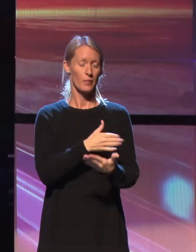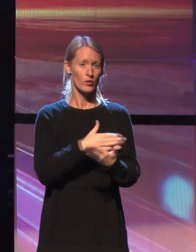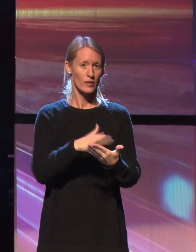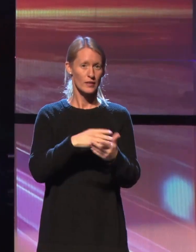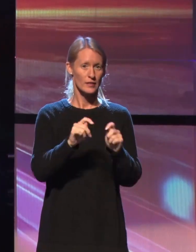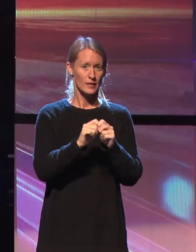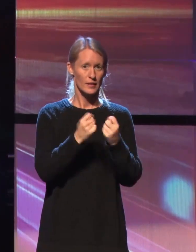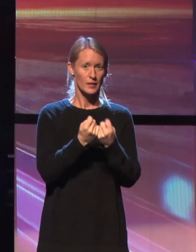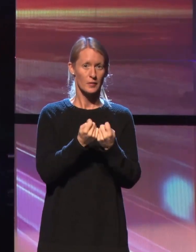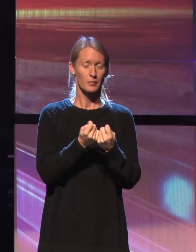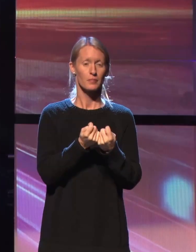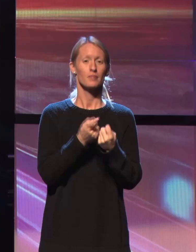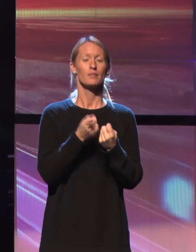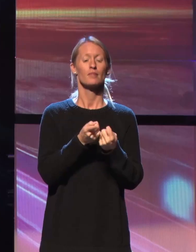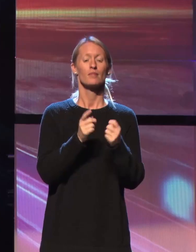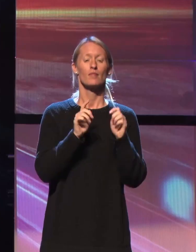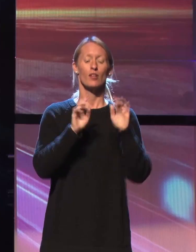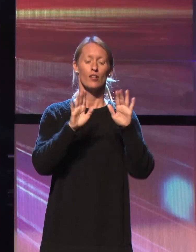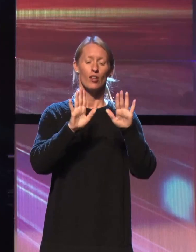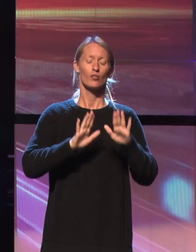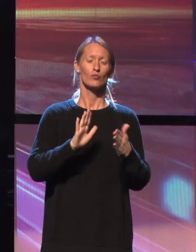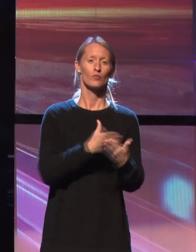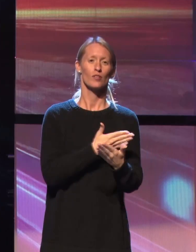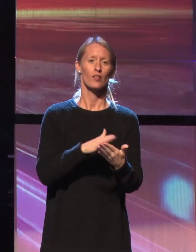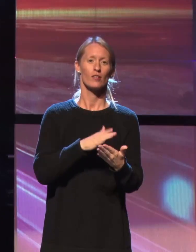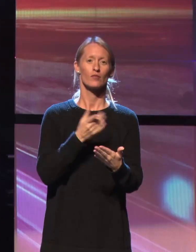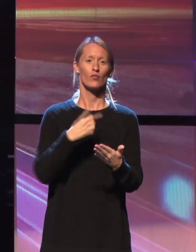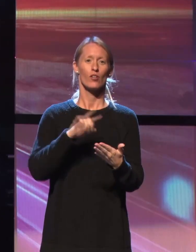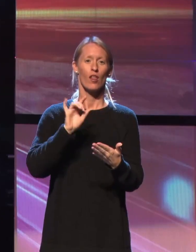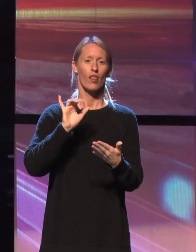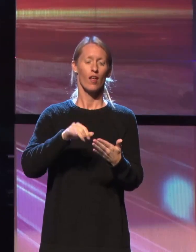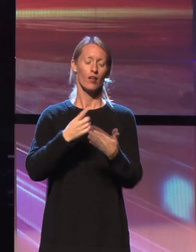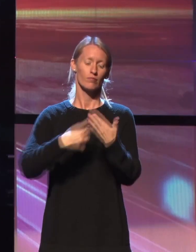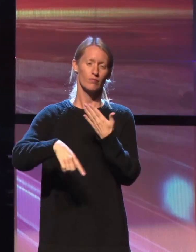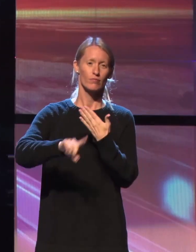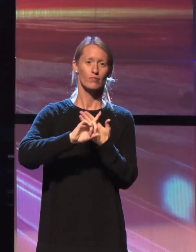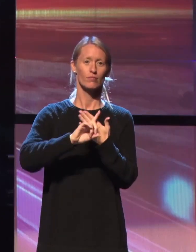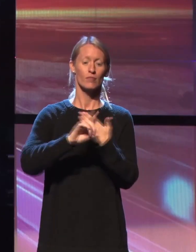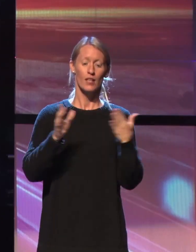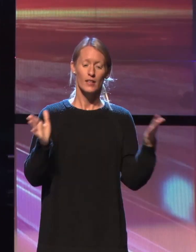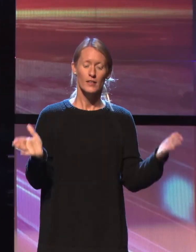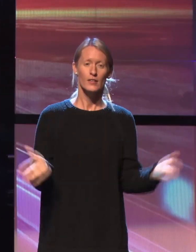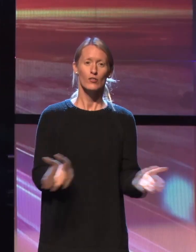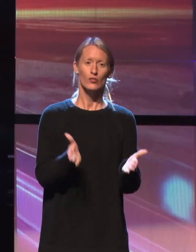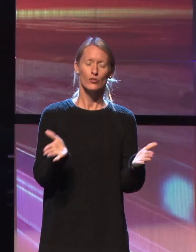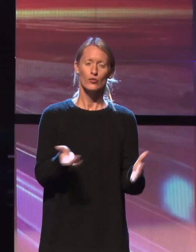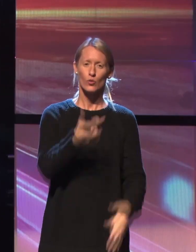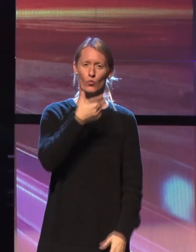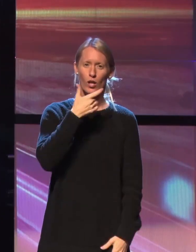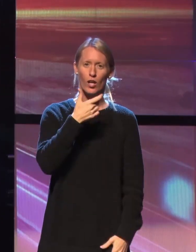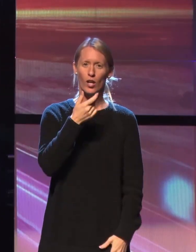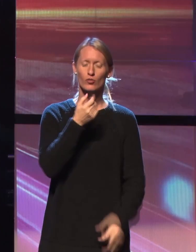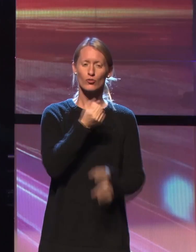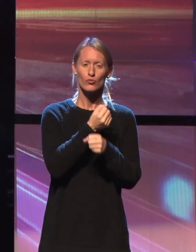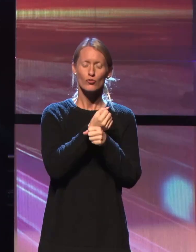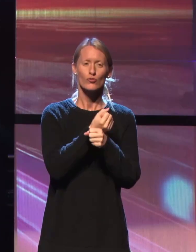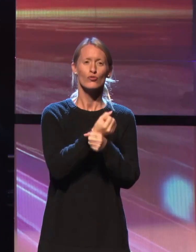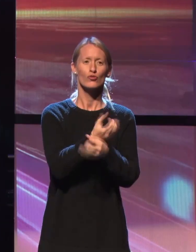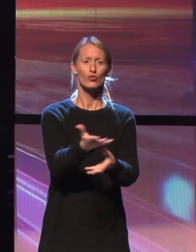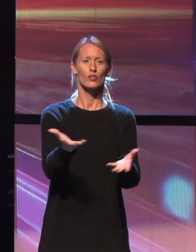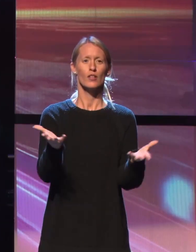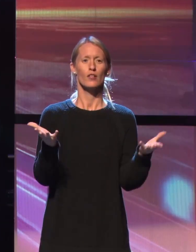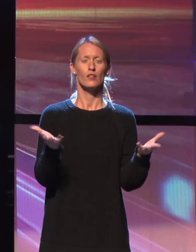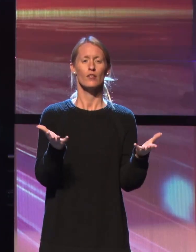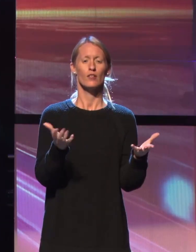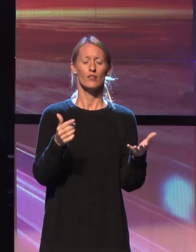have a couple of great songs for us for that week. So I would encourage you to watch it and share it out with people. It's a great opportunity to introduce people to this